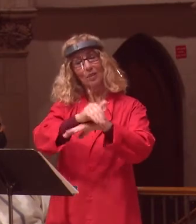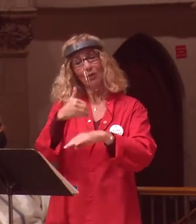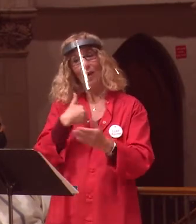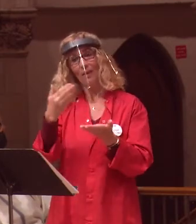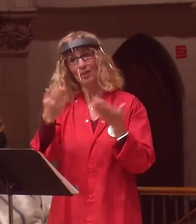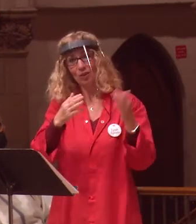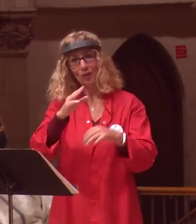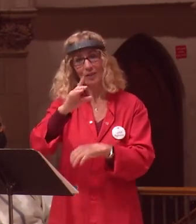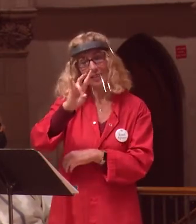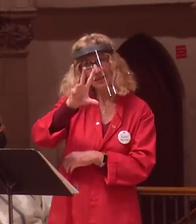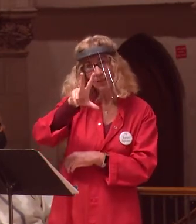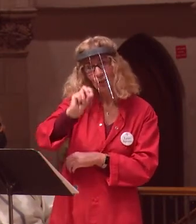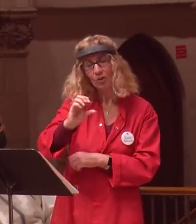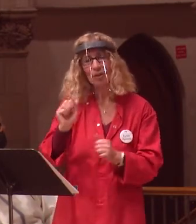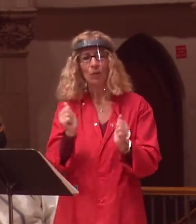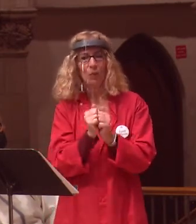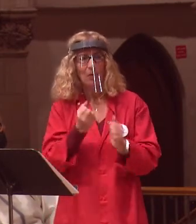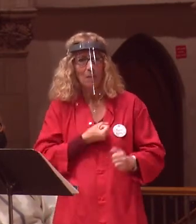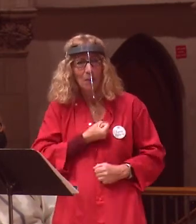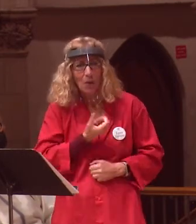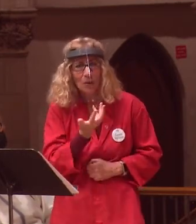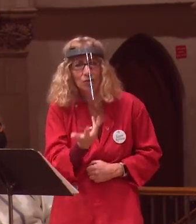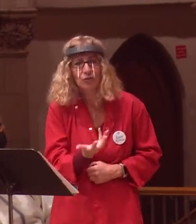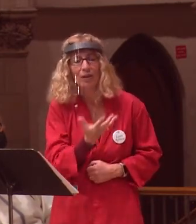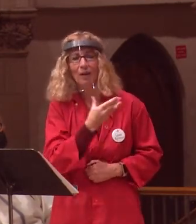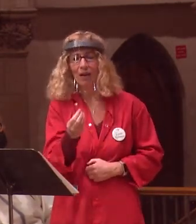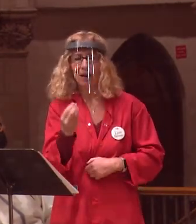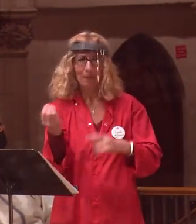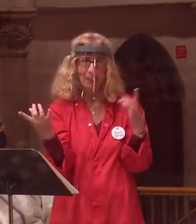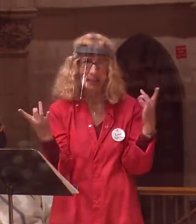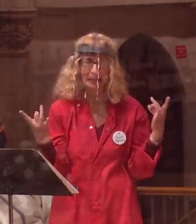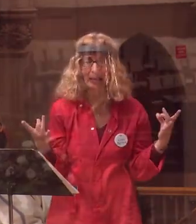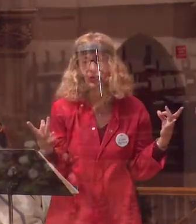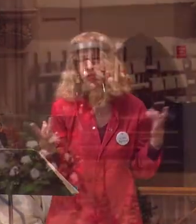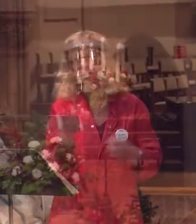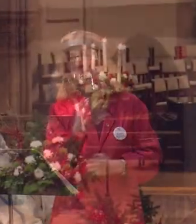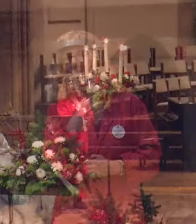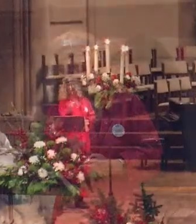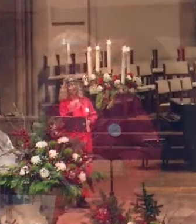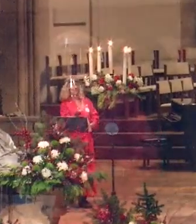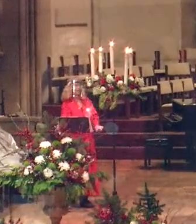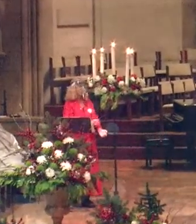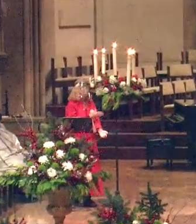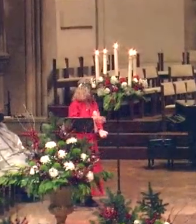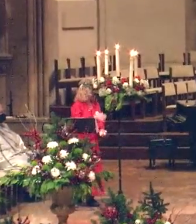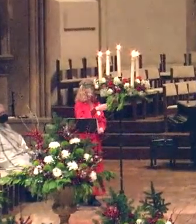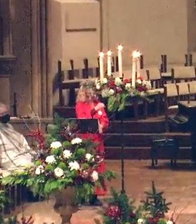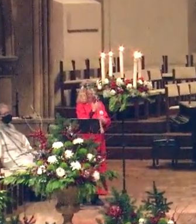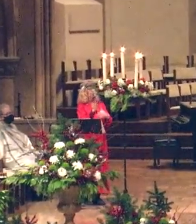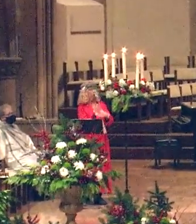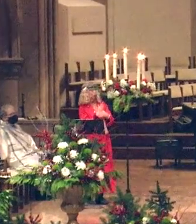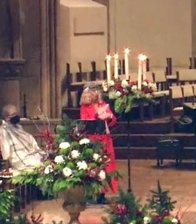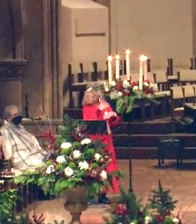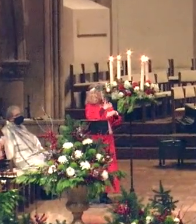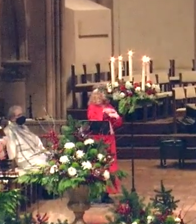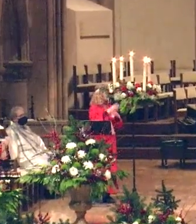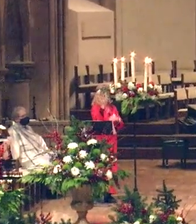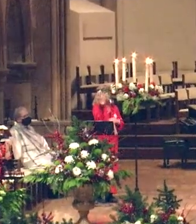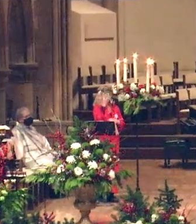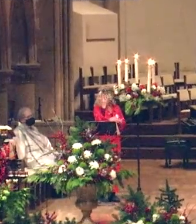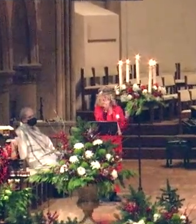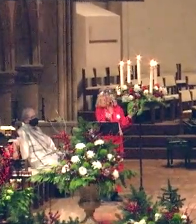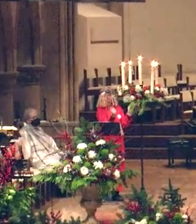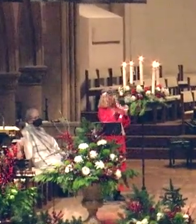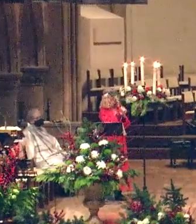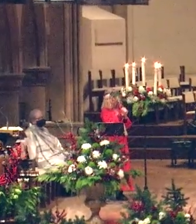with poetry and a meditation and song, and we'll share bread and wine together,